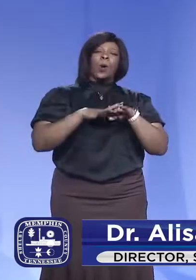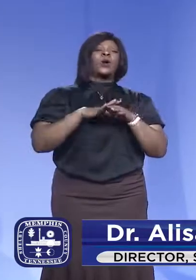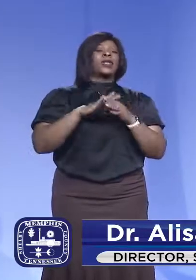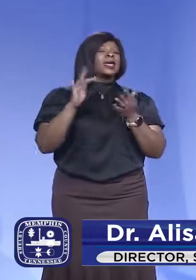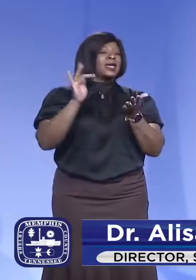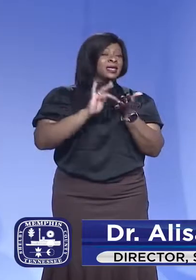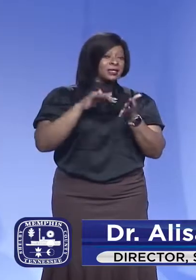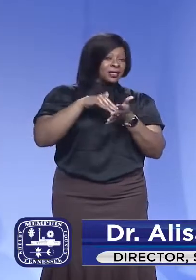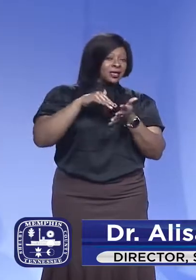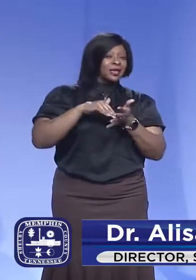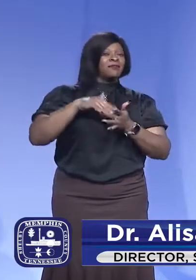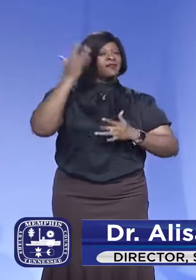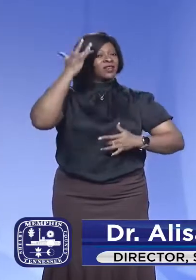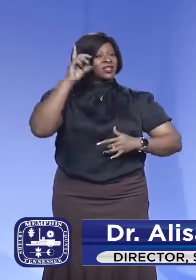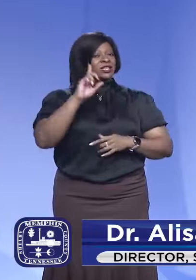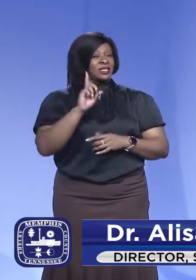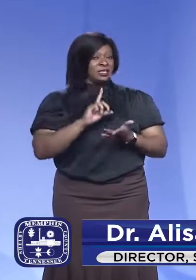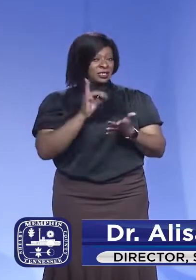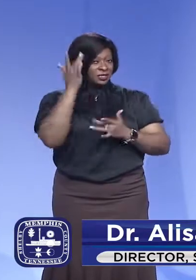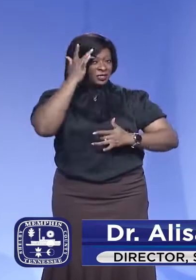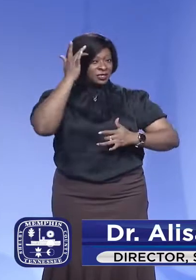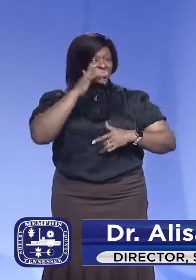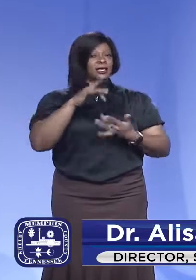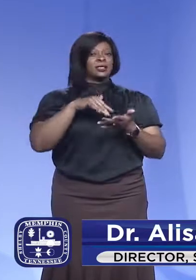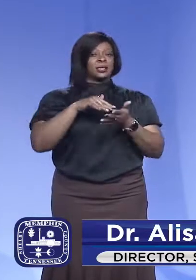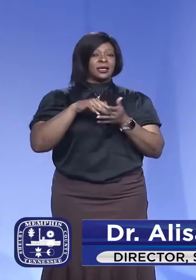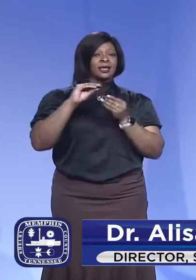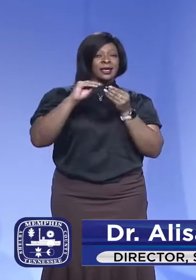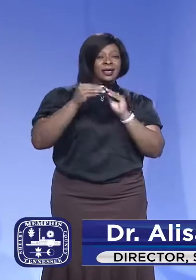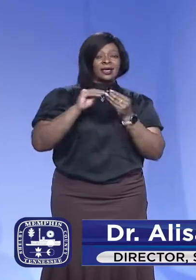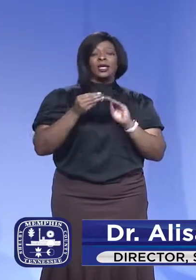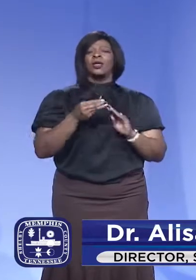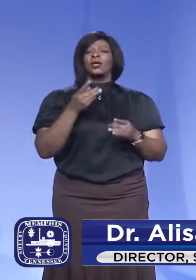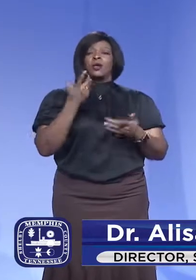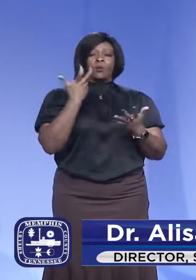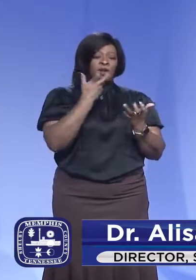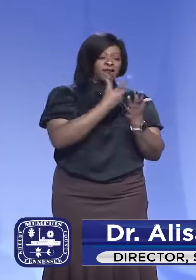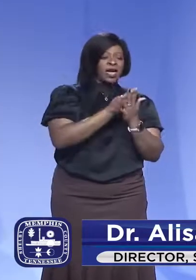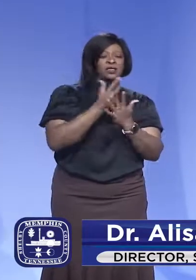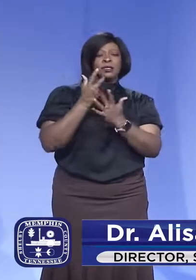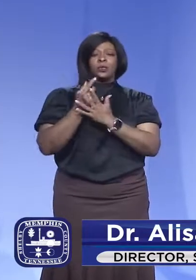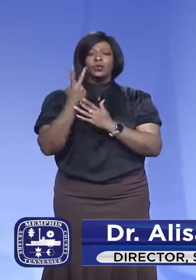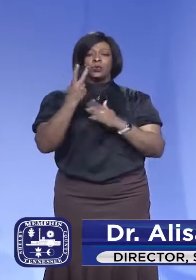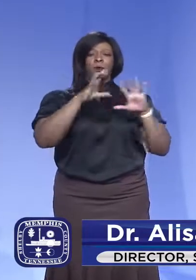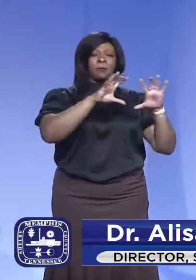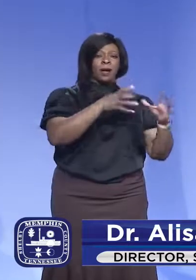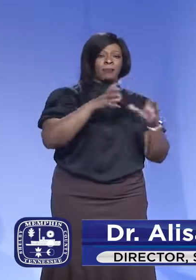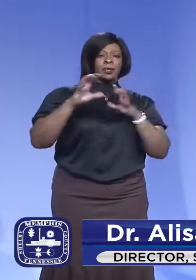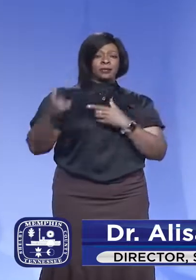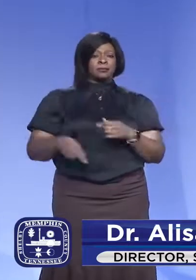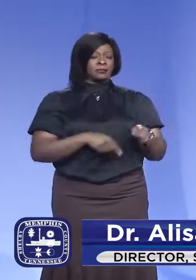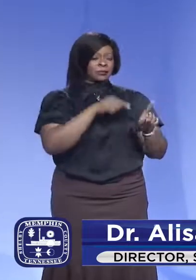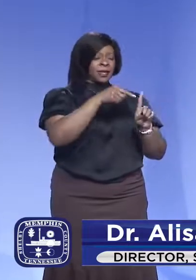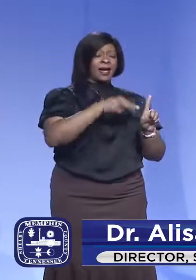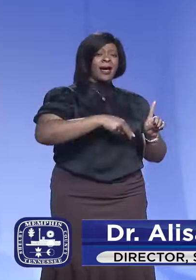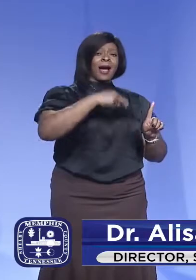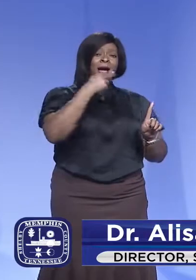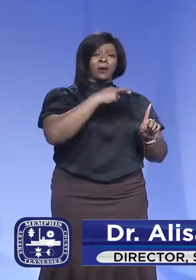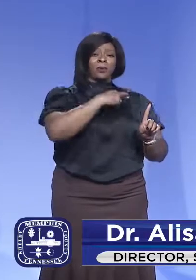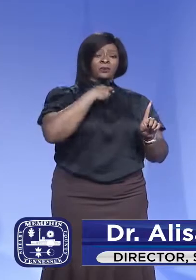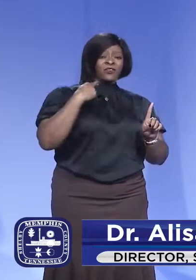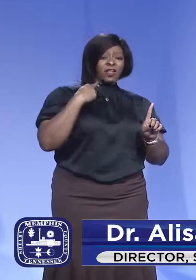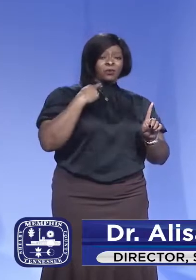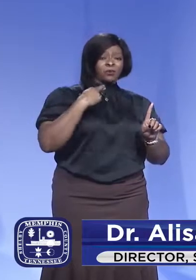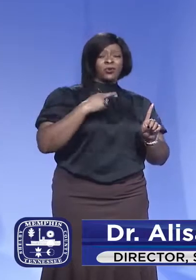epidemiological data, and so you want to focus really on vaccinating two populations: those that are most vulnerable of